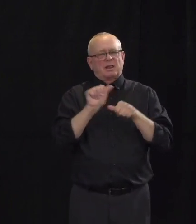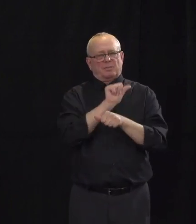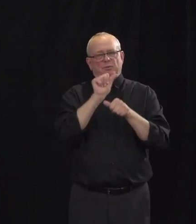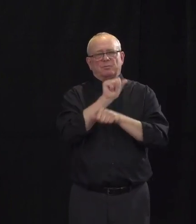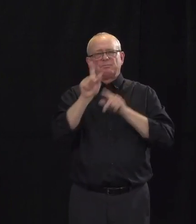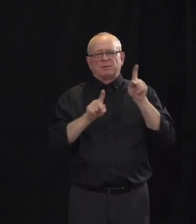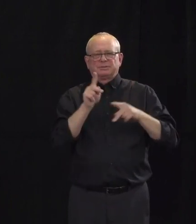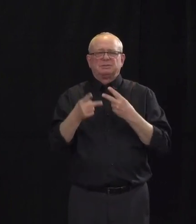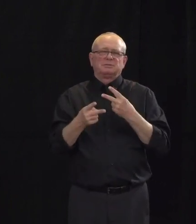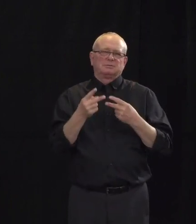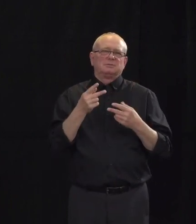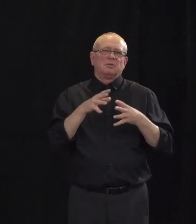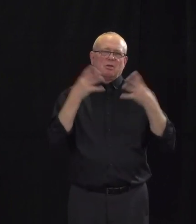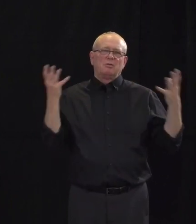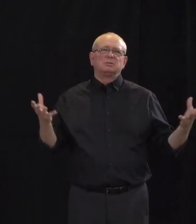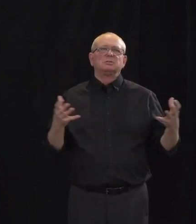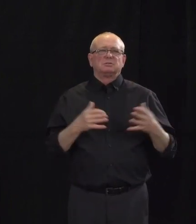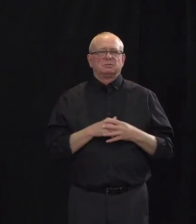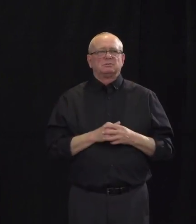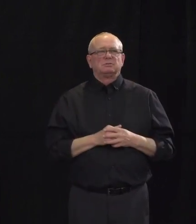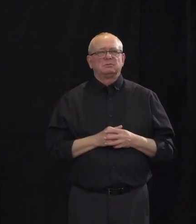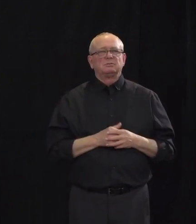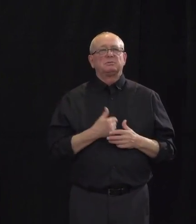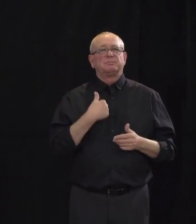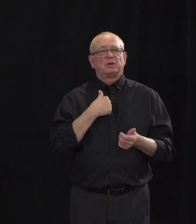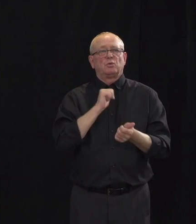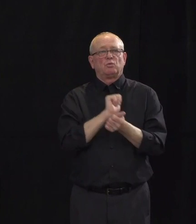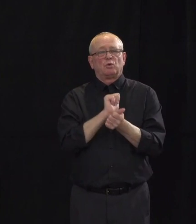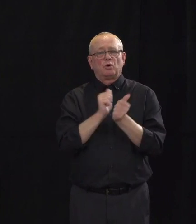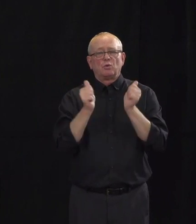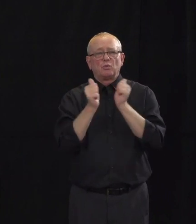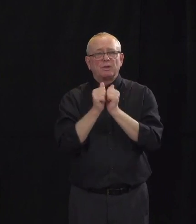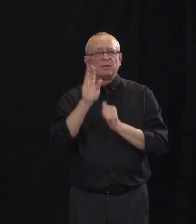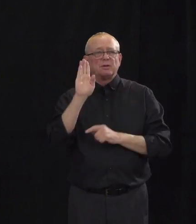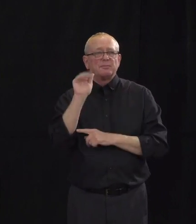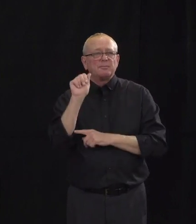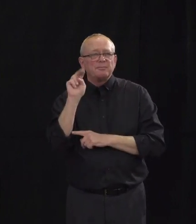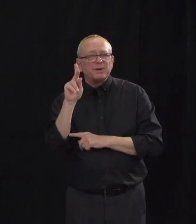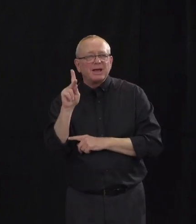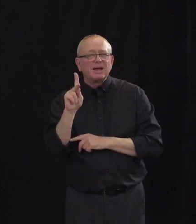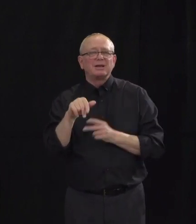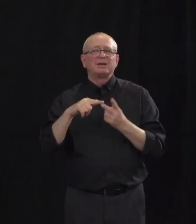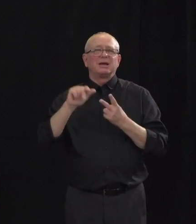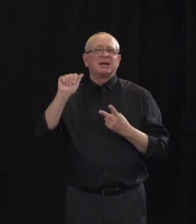encourage deferrals on mortgage payments and on terms for loans and credit.